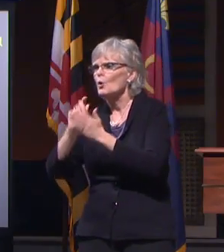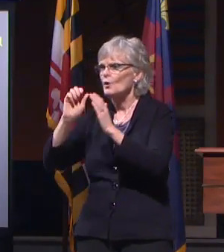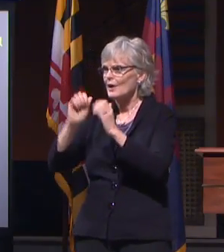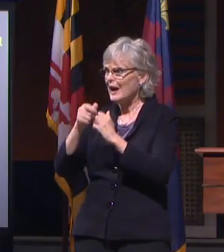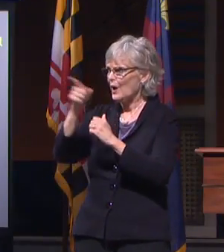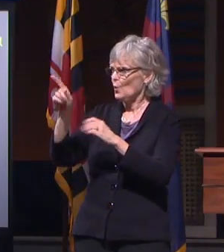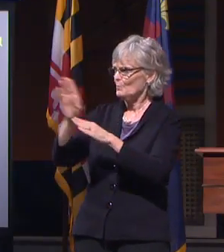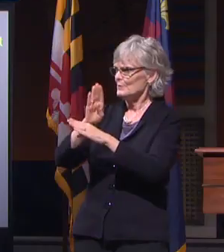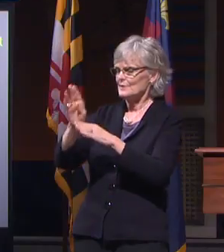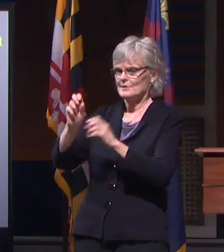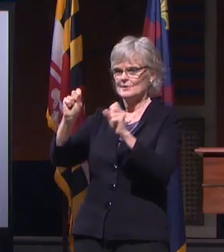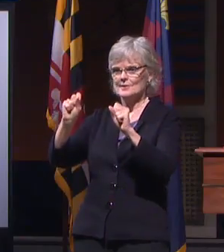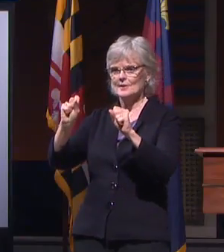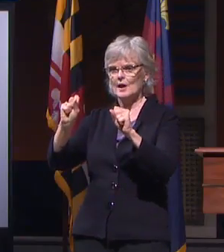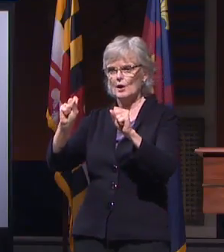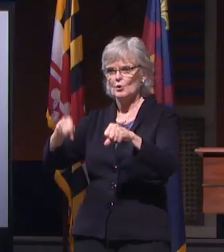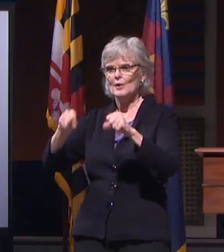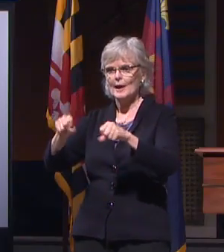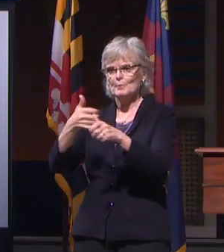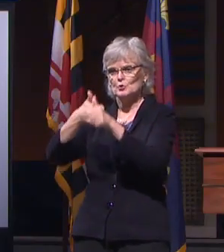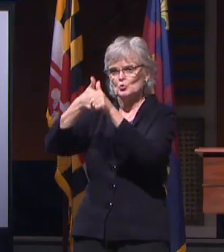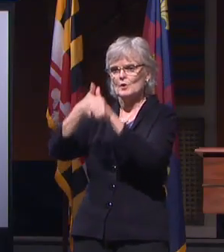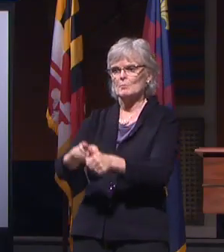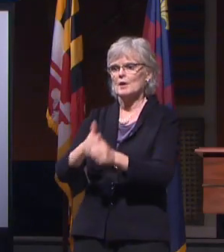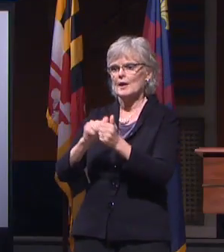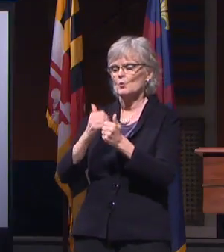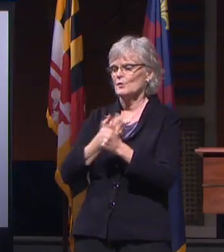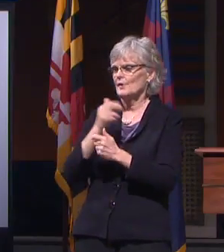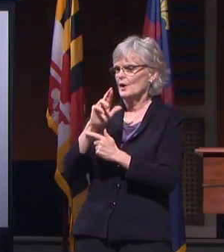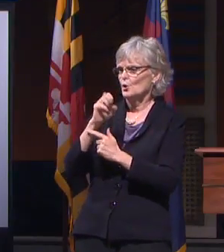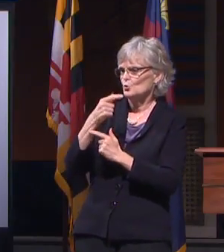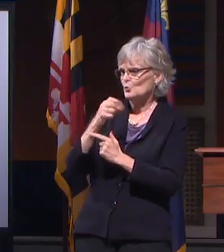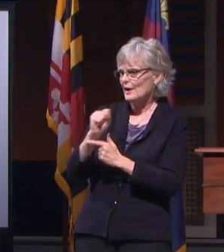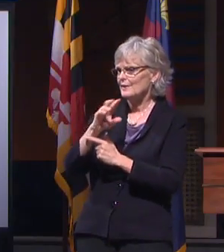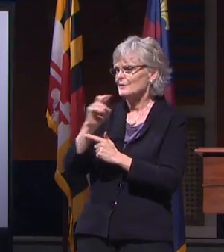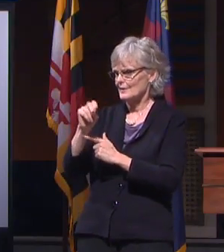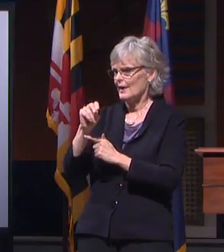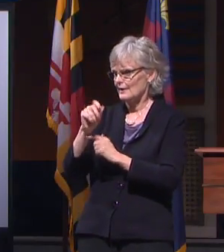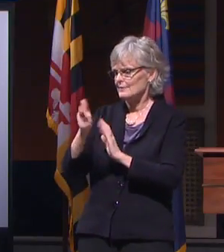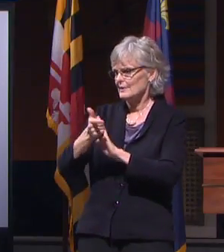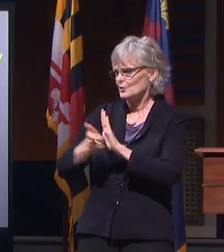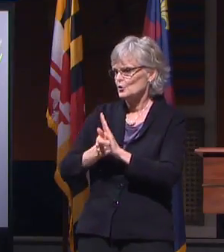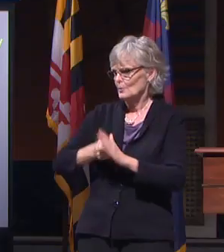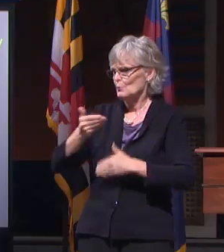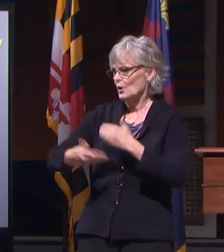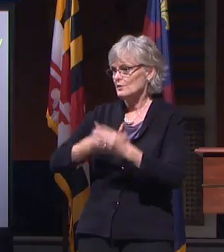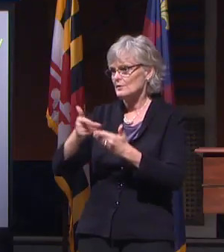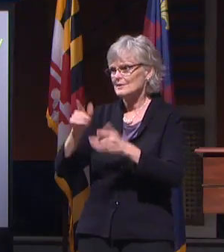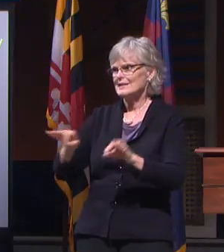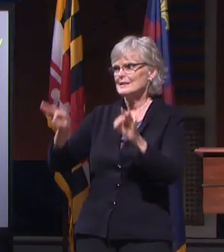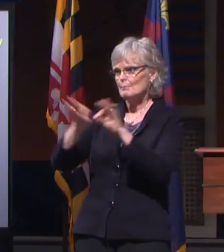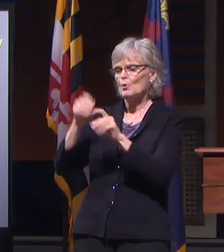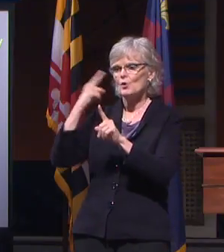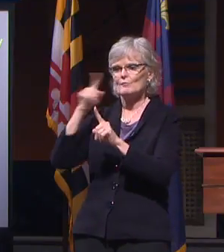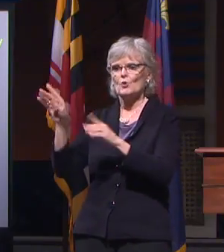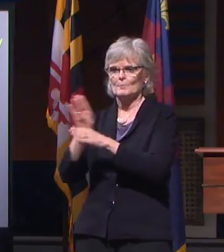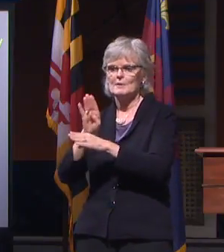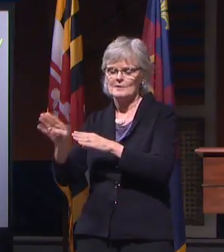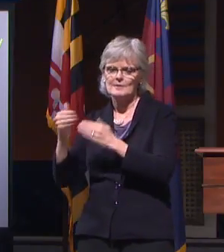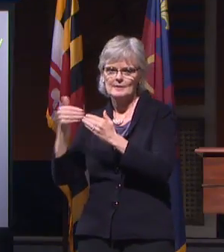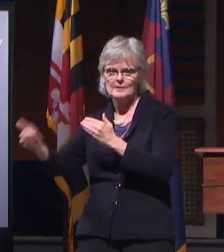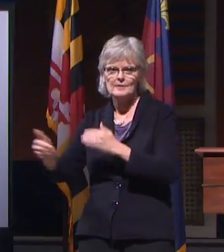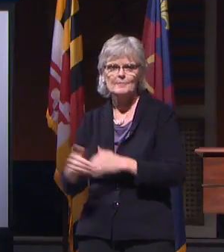actually able to comply with our regulatory and our statutory processes is very, very important to businesses as they move